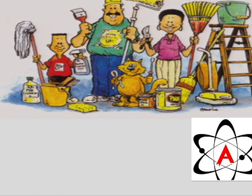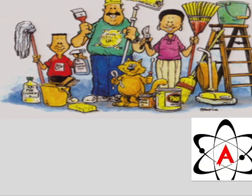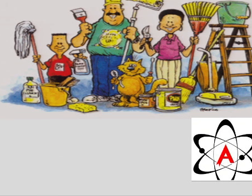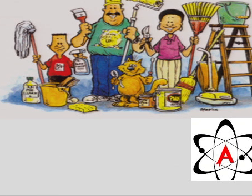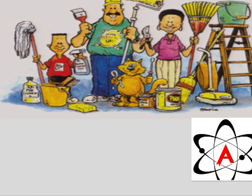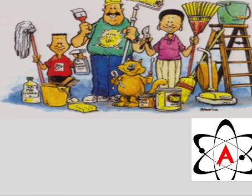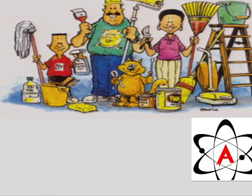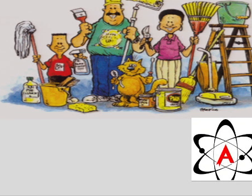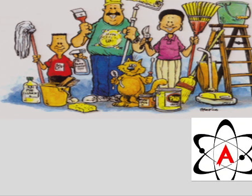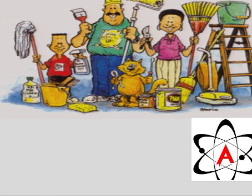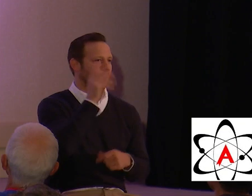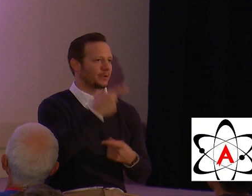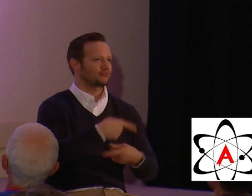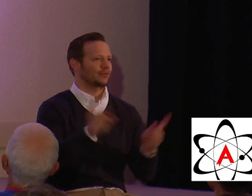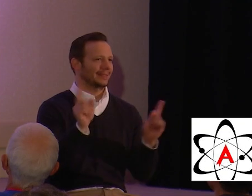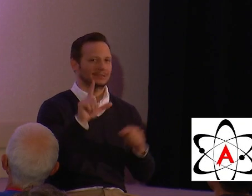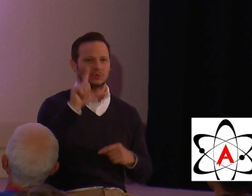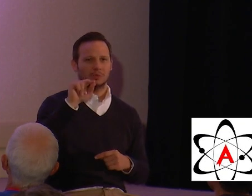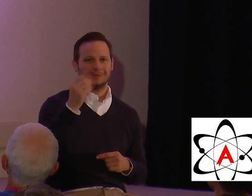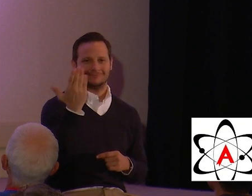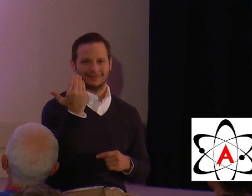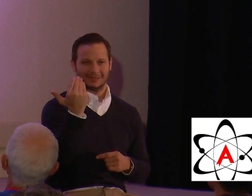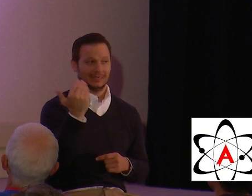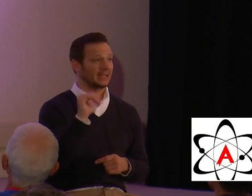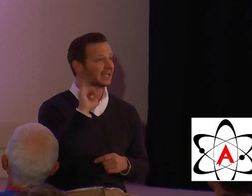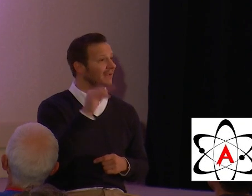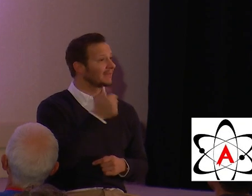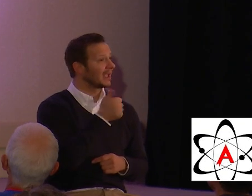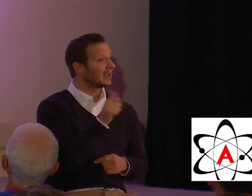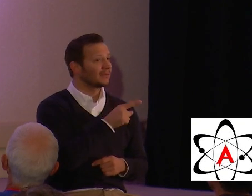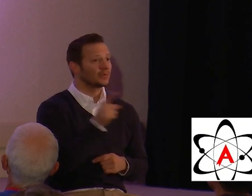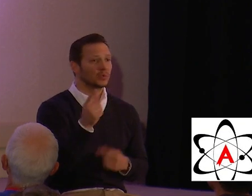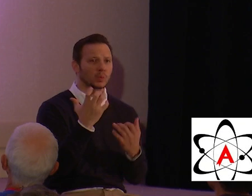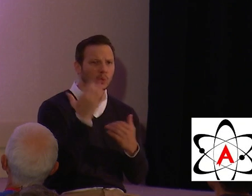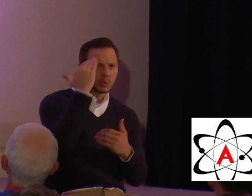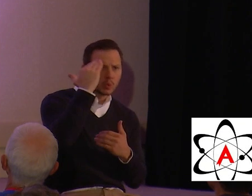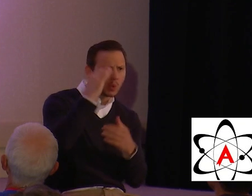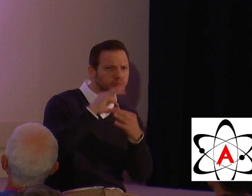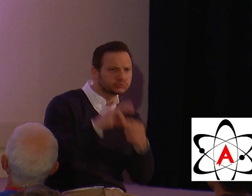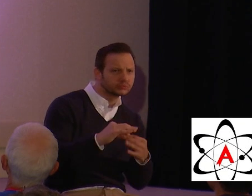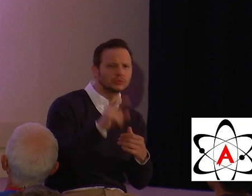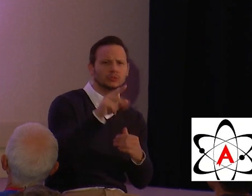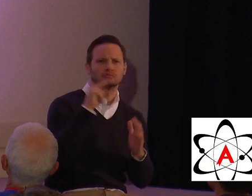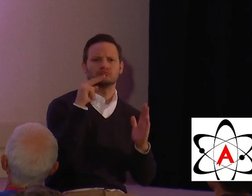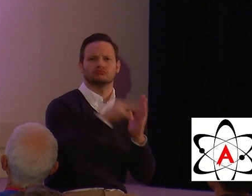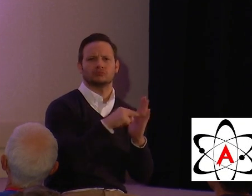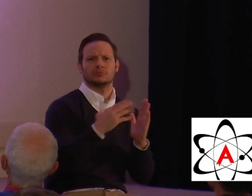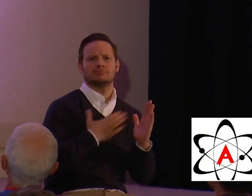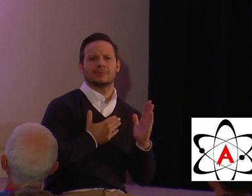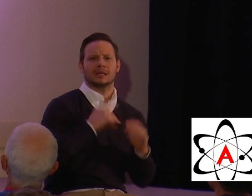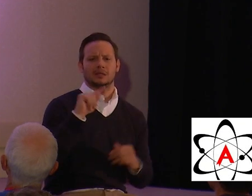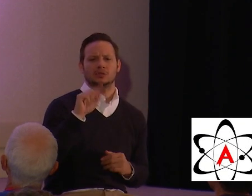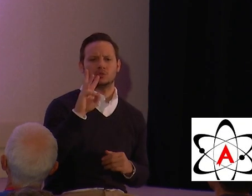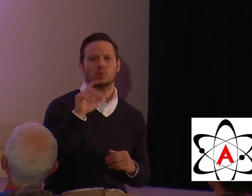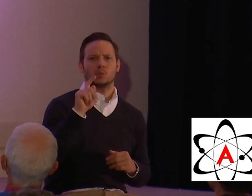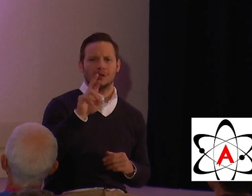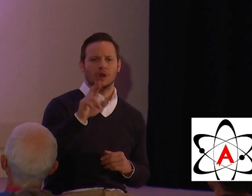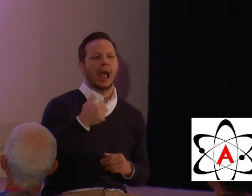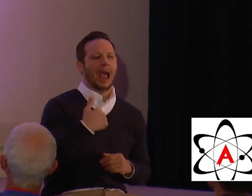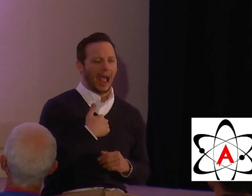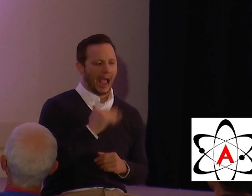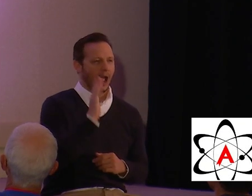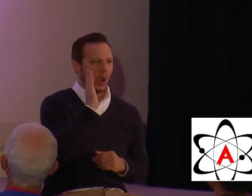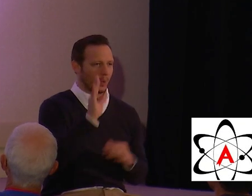And it will be out in 2015. If anyone wants to know anything about the book, just follow my Twitter. Believe me, I will keep you